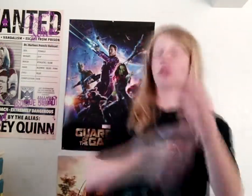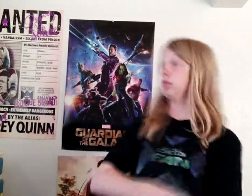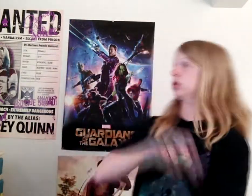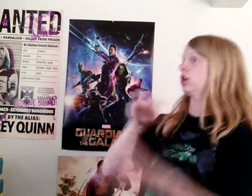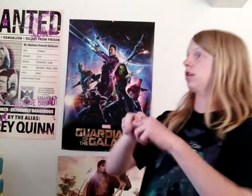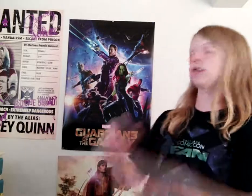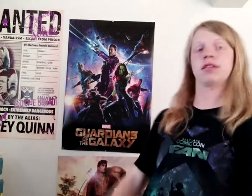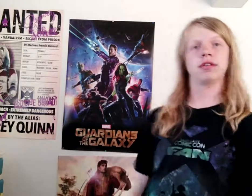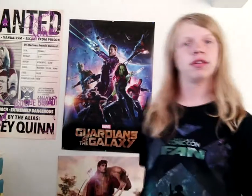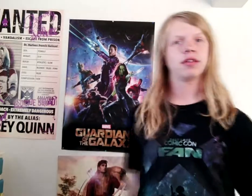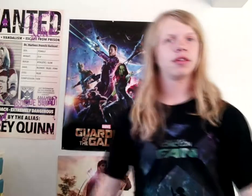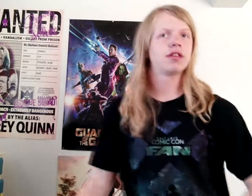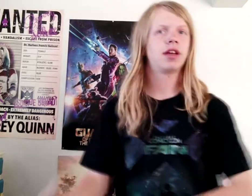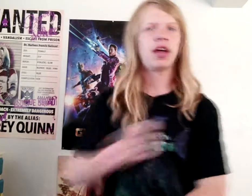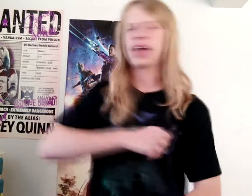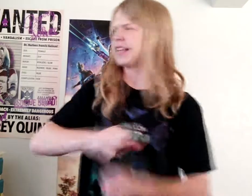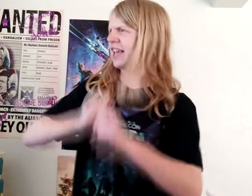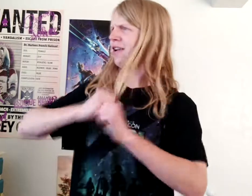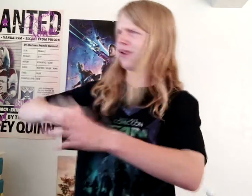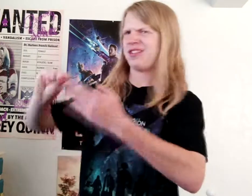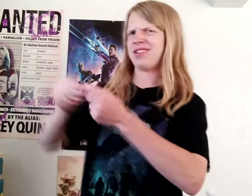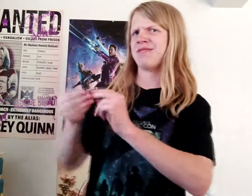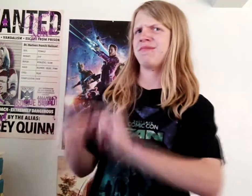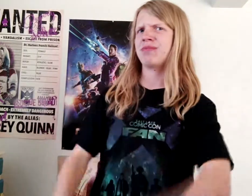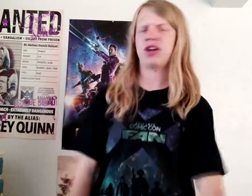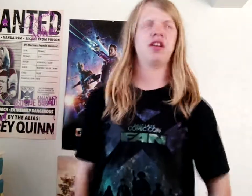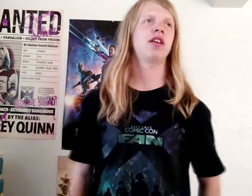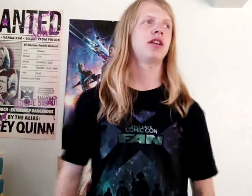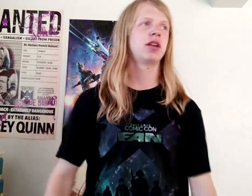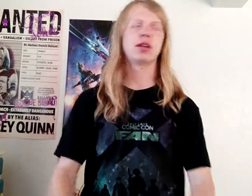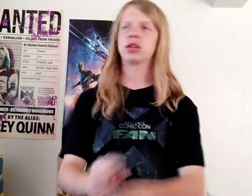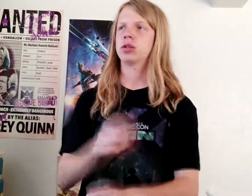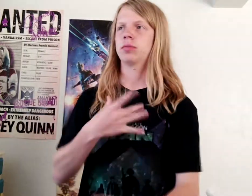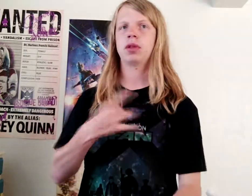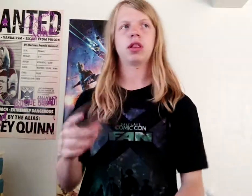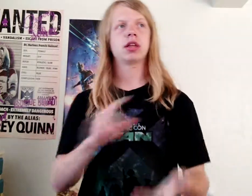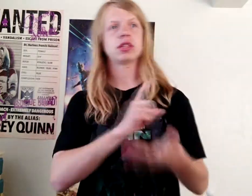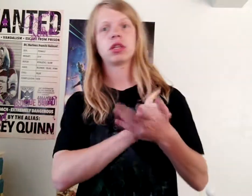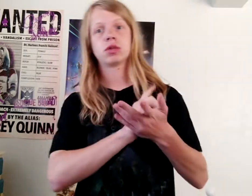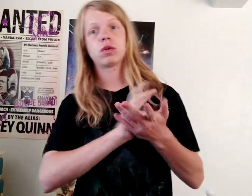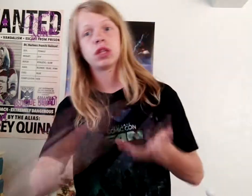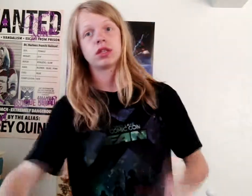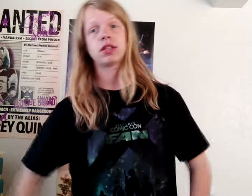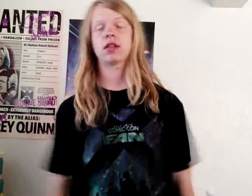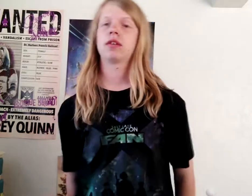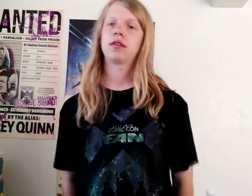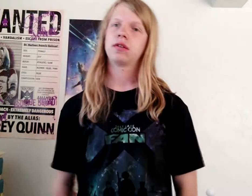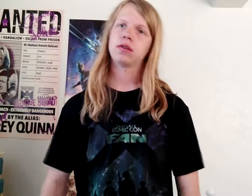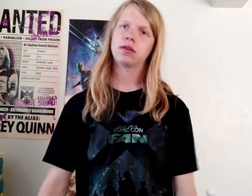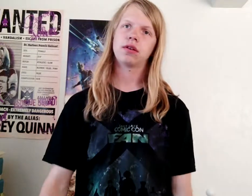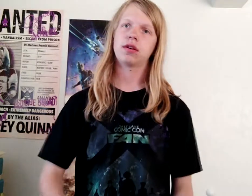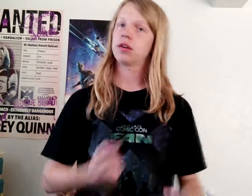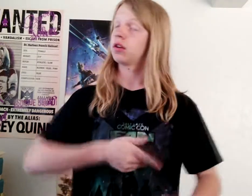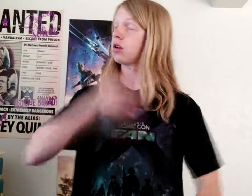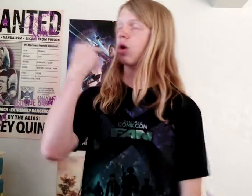chair. Had to get her number, and it took me like 6 weeks. Now me and her go